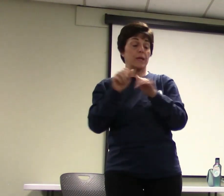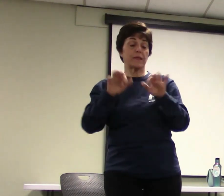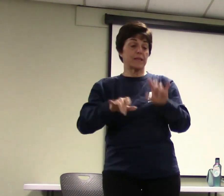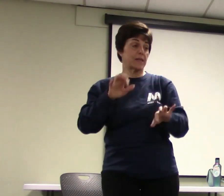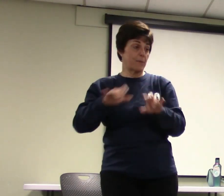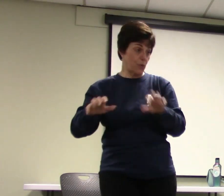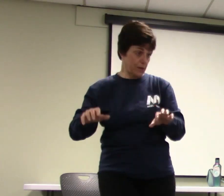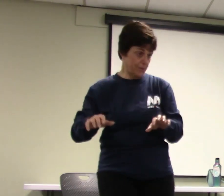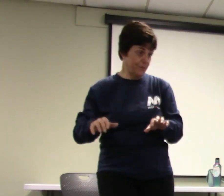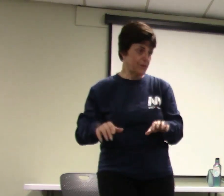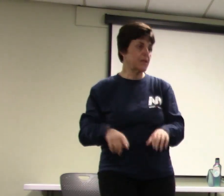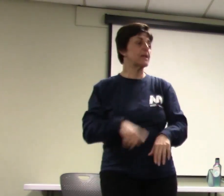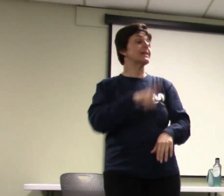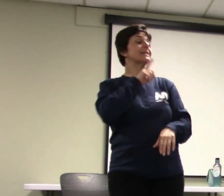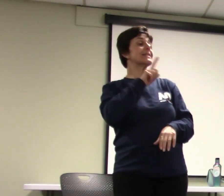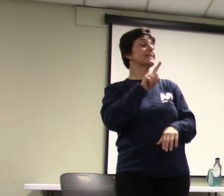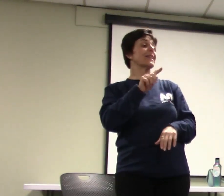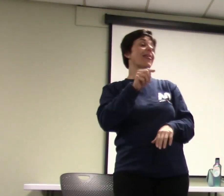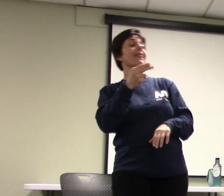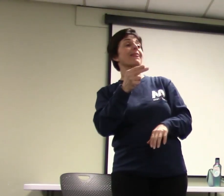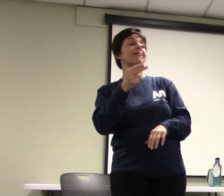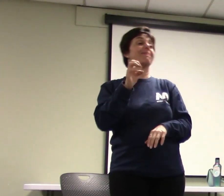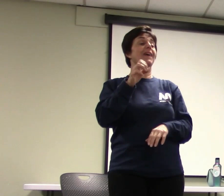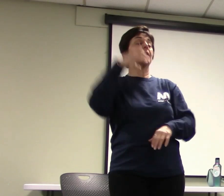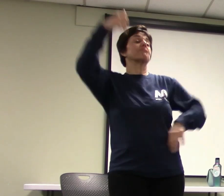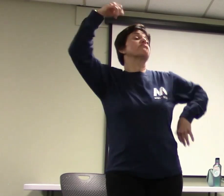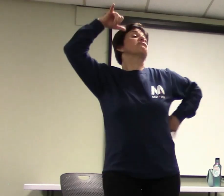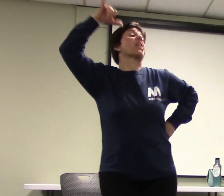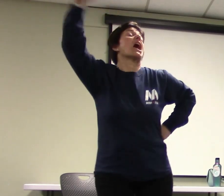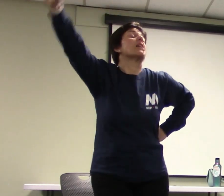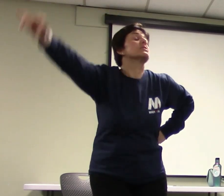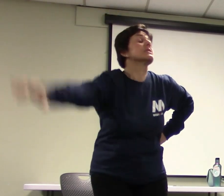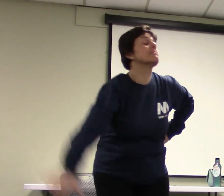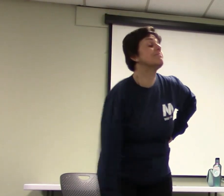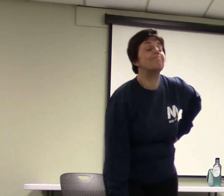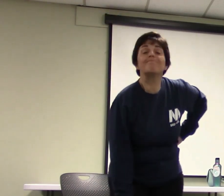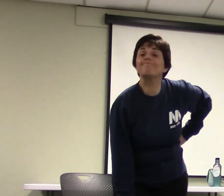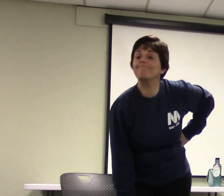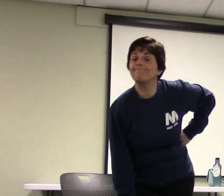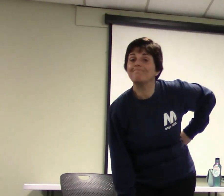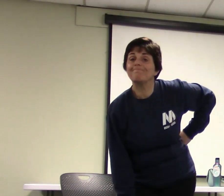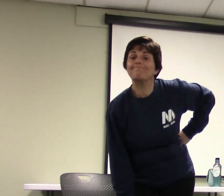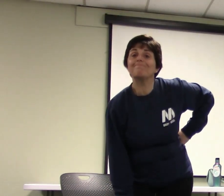typewriter. Sincerely, the cows.